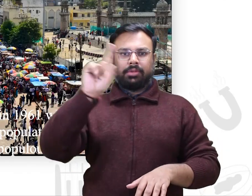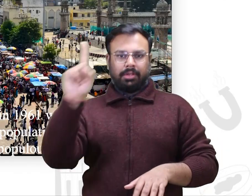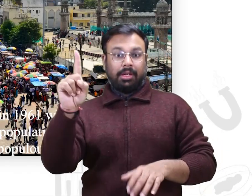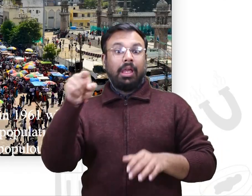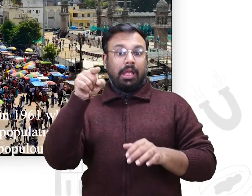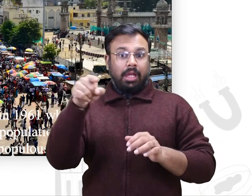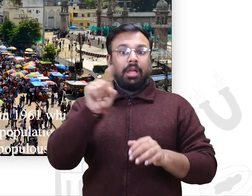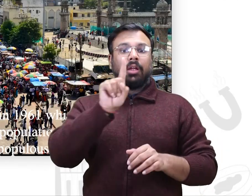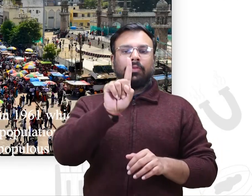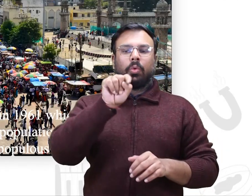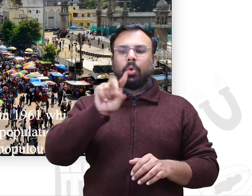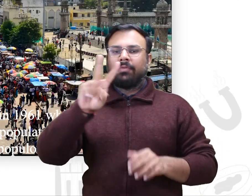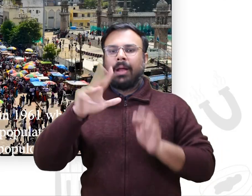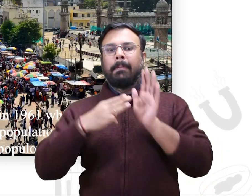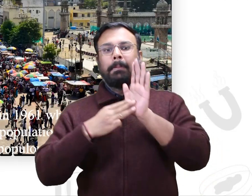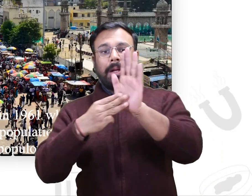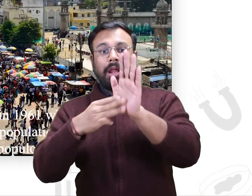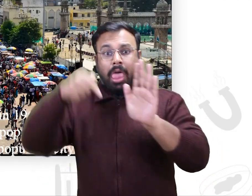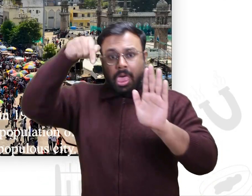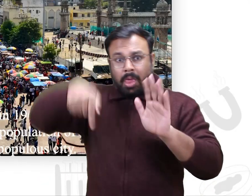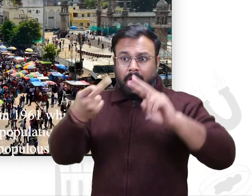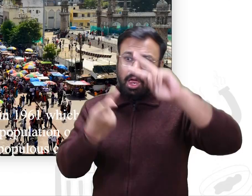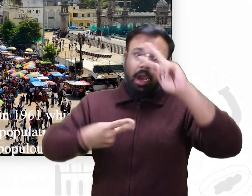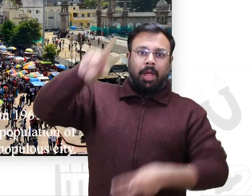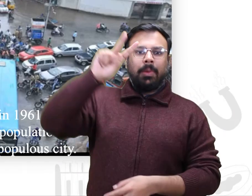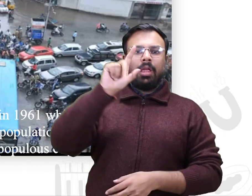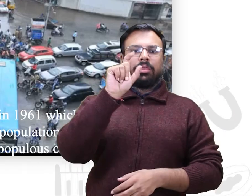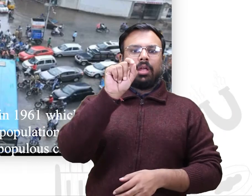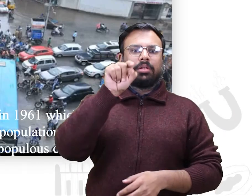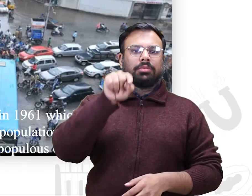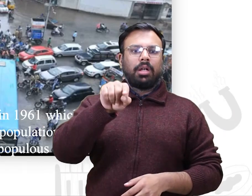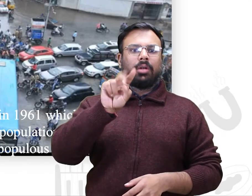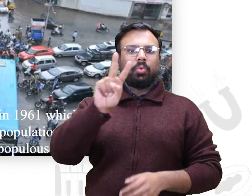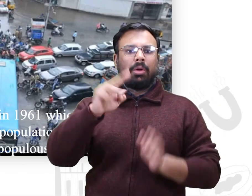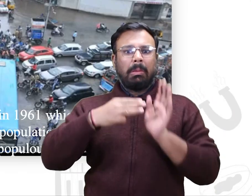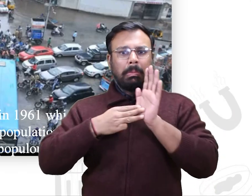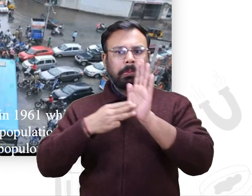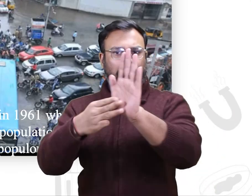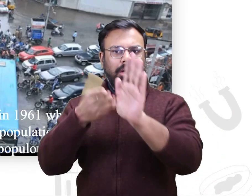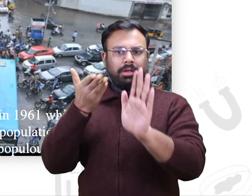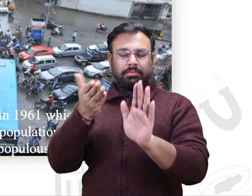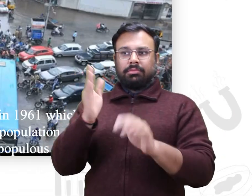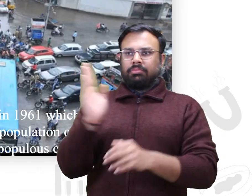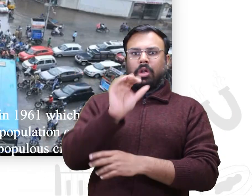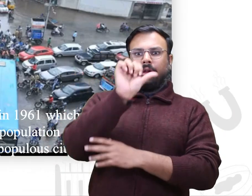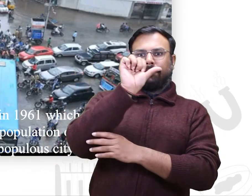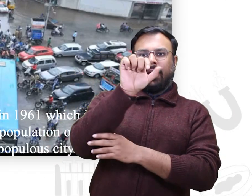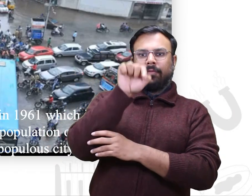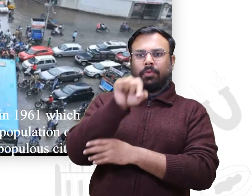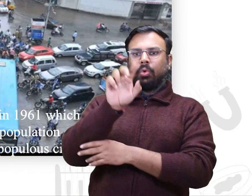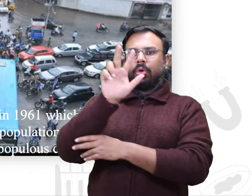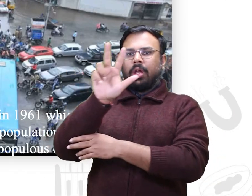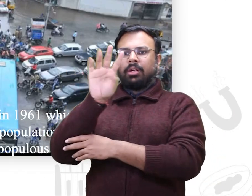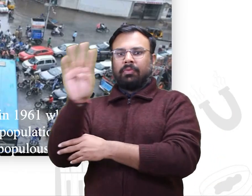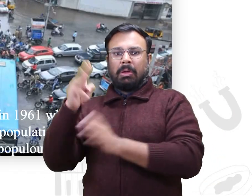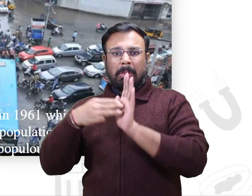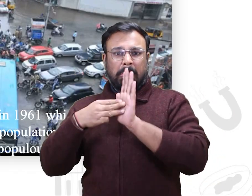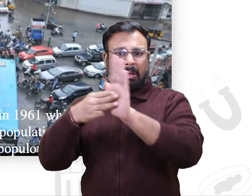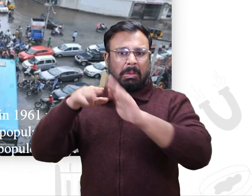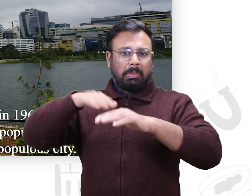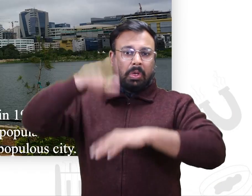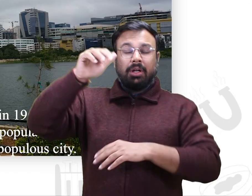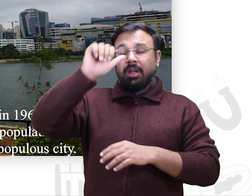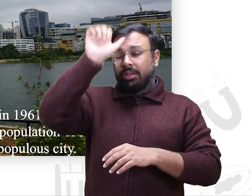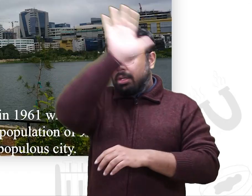to 10.2 million in 2021, with a metropolitan population of 9.84 million, making it India's sixth